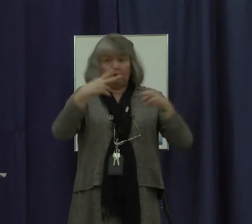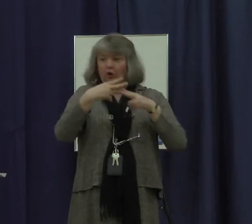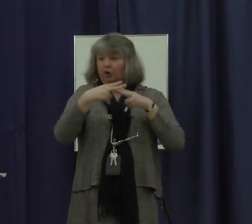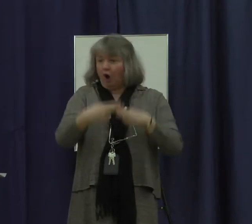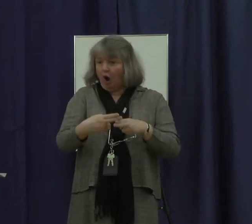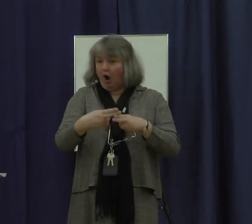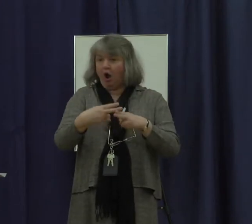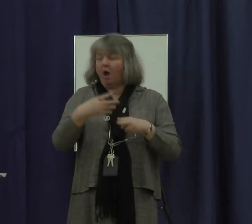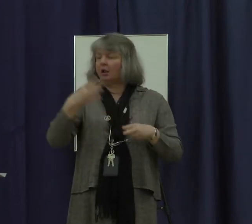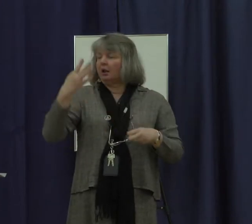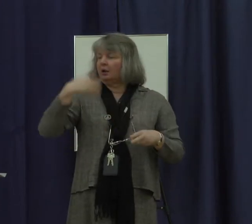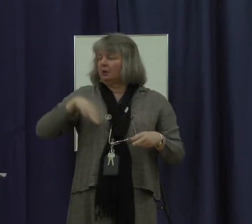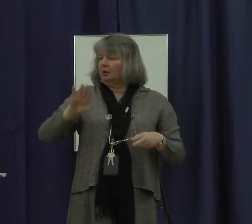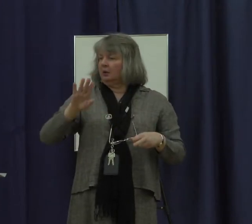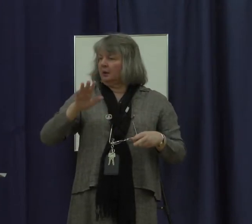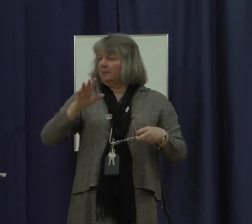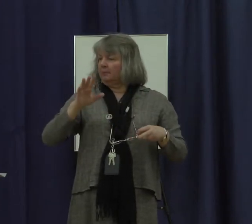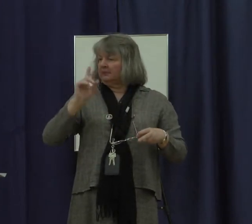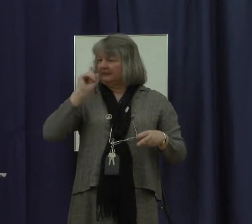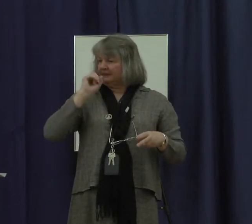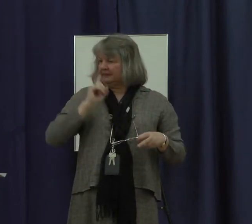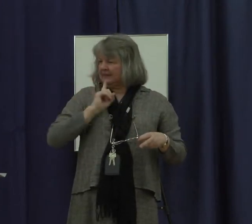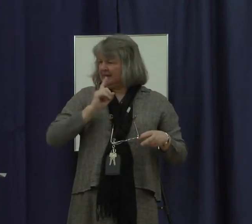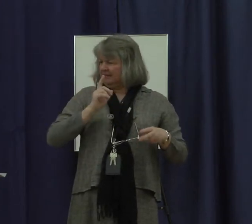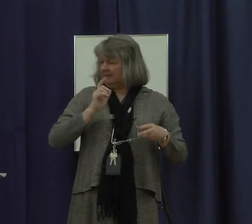and Travon Evan Ross.